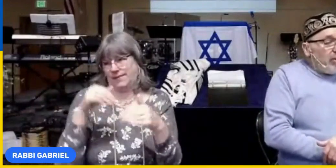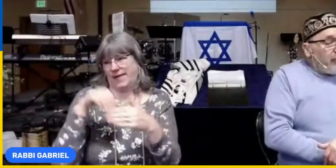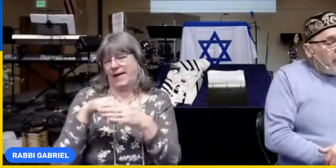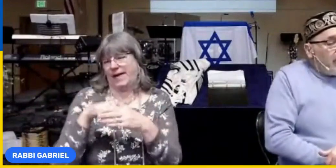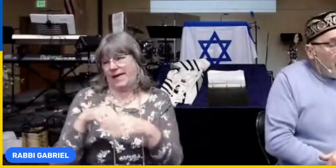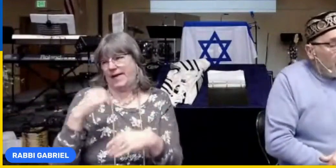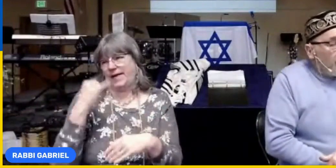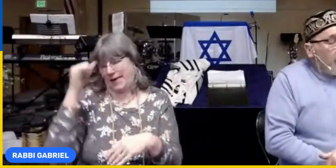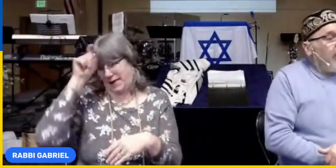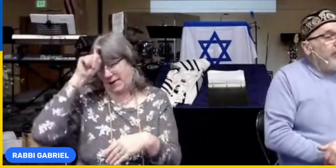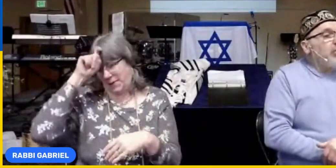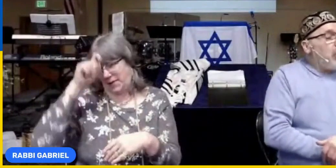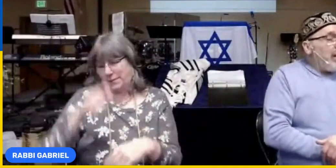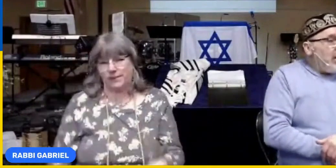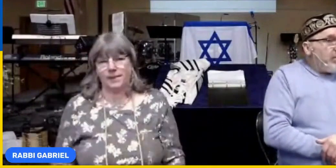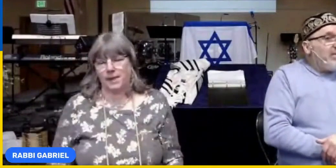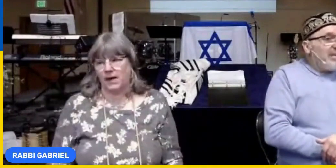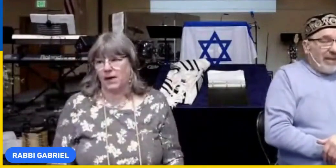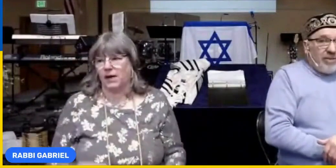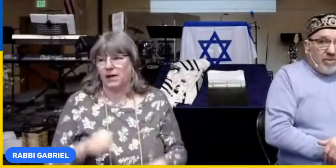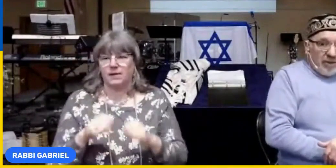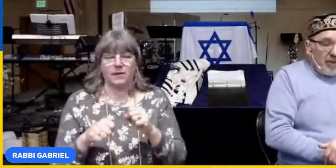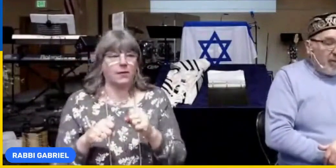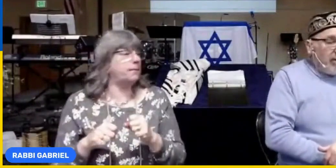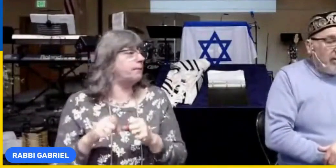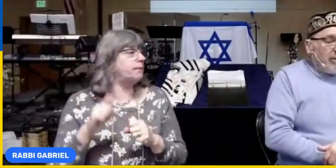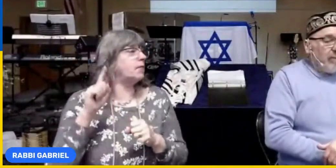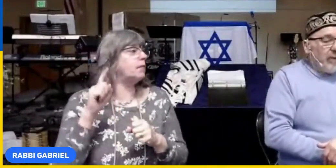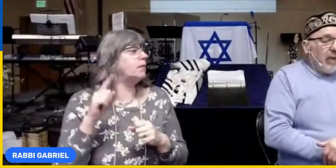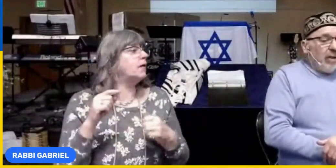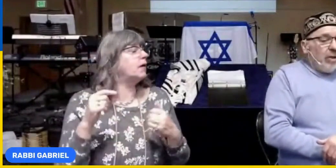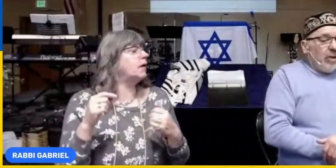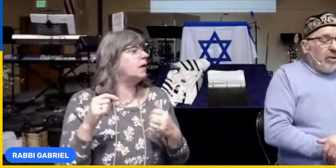Well, in the first half of the 20th century,